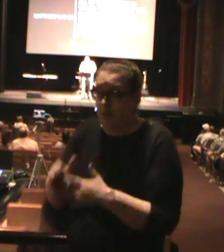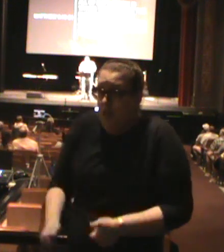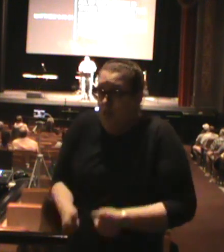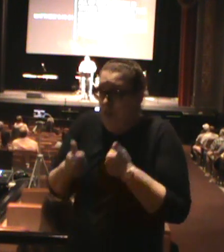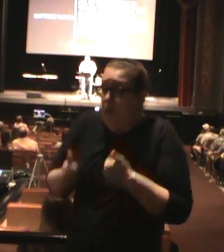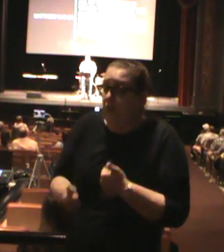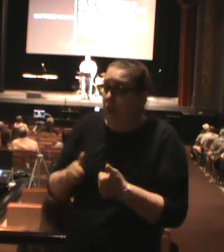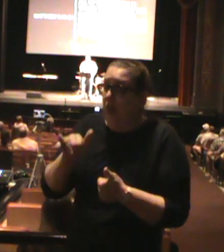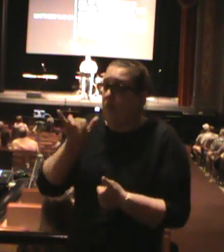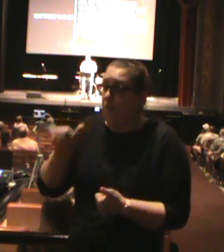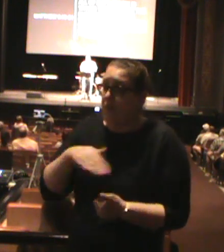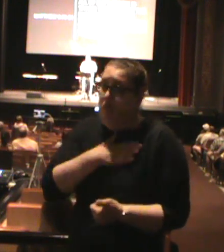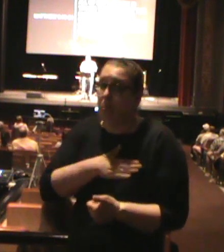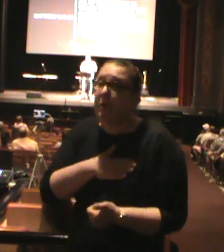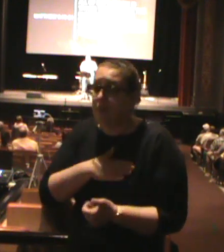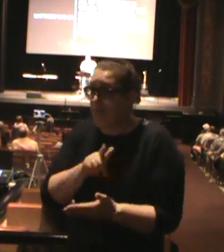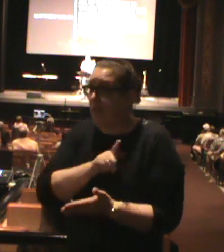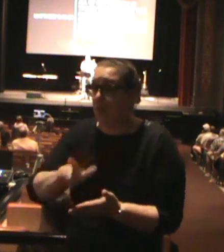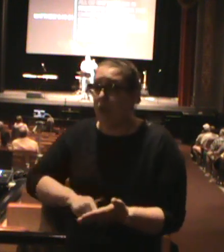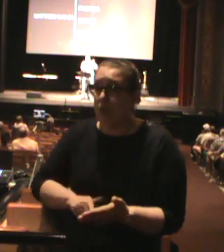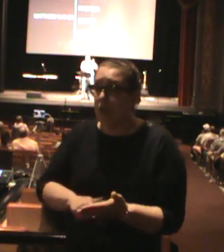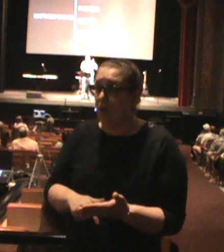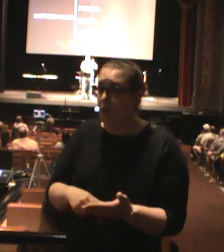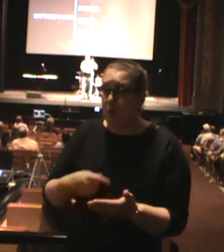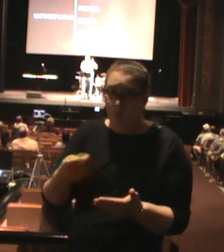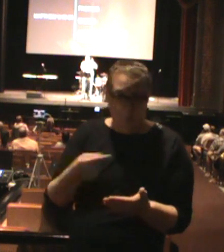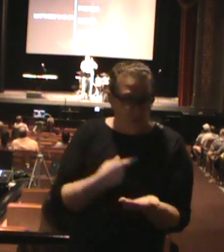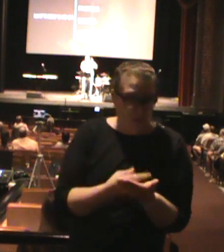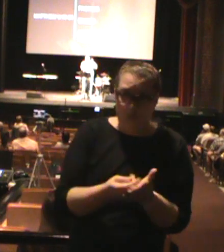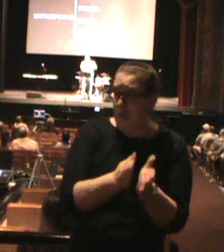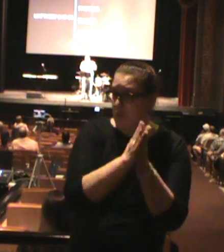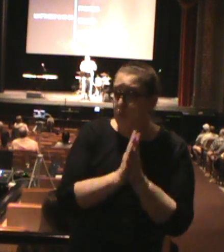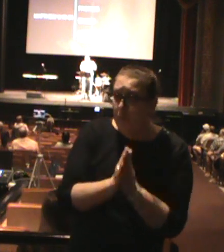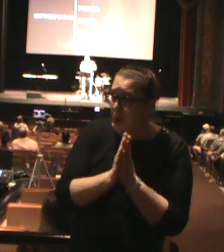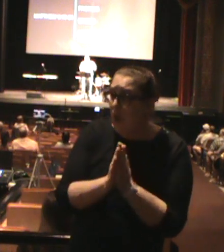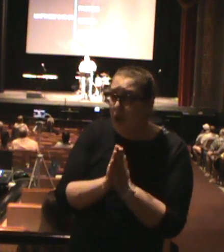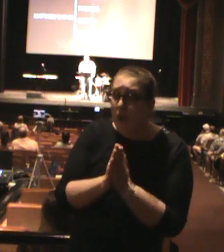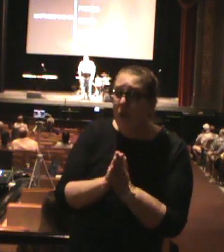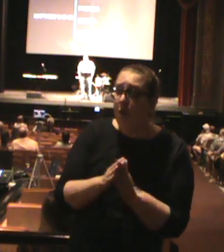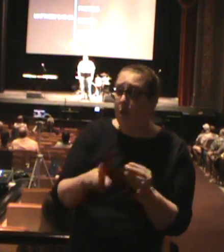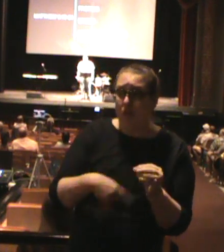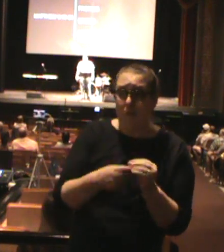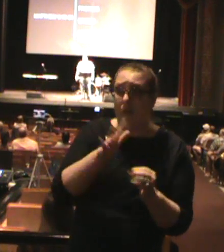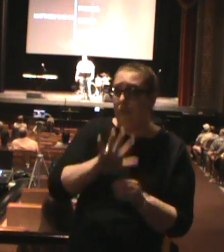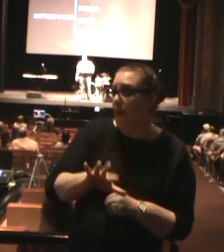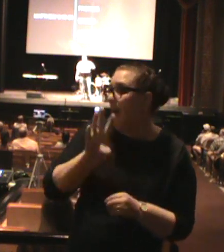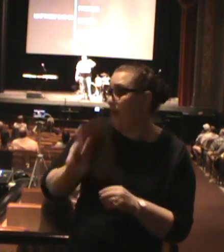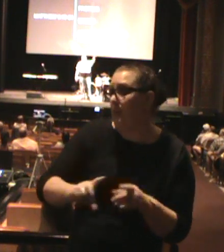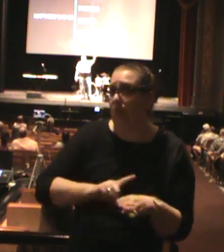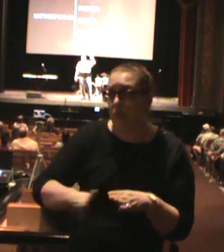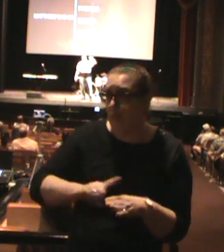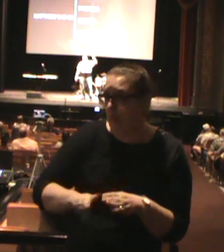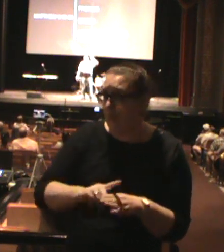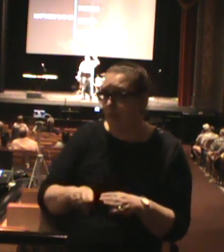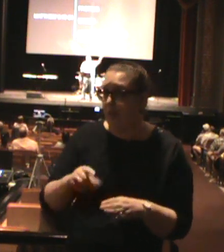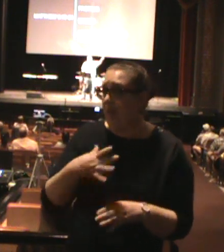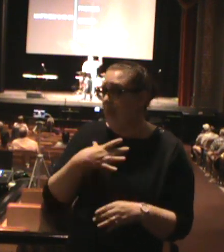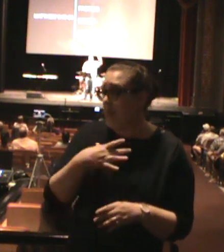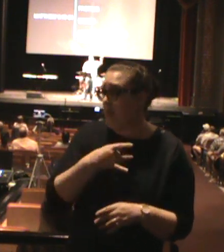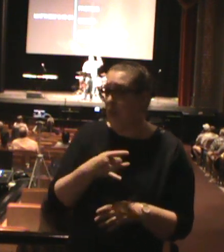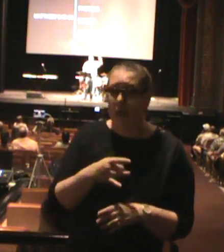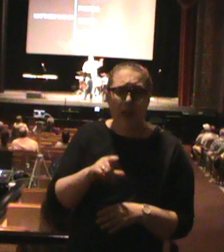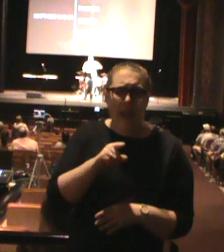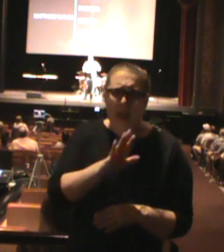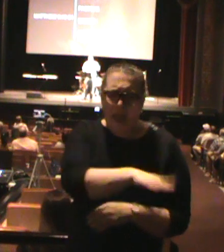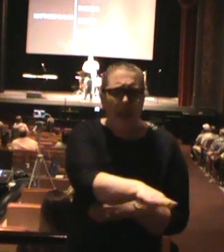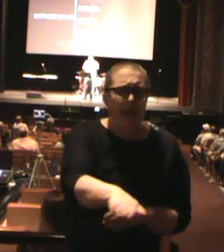is pleasing to the Lord. When you look at prayer, and we spent about 5 to 6 weeks on prayer, it was like, man, don't worry about what other people